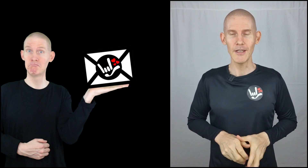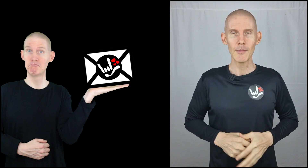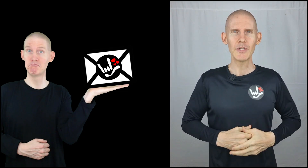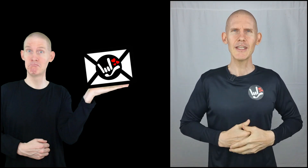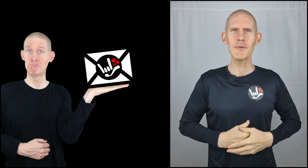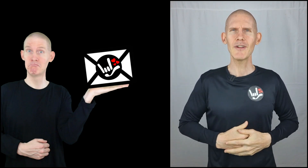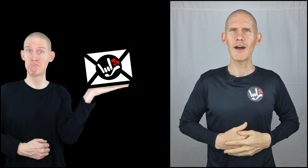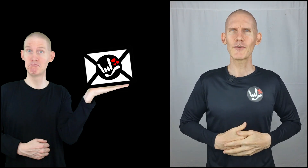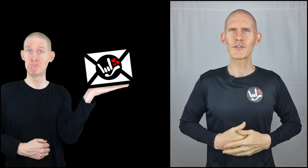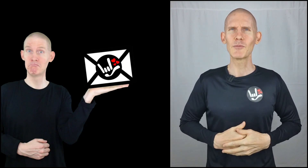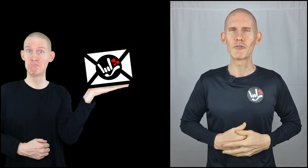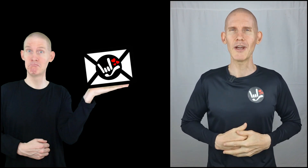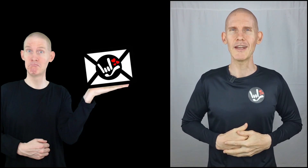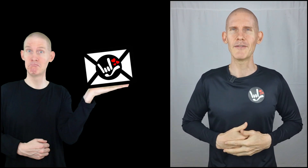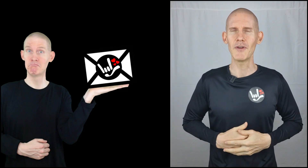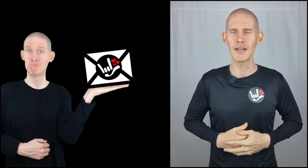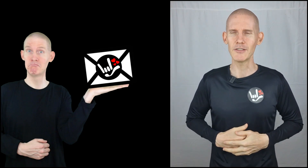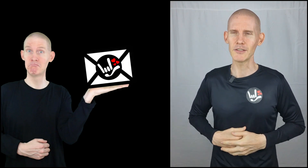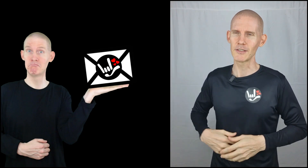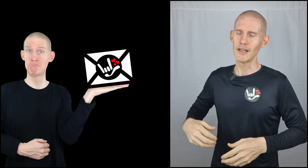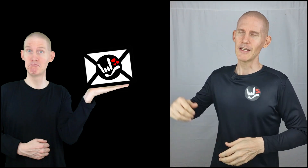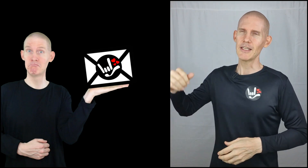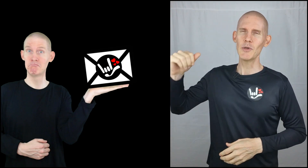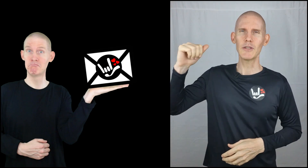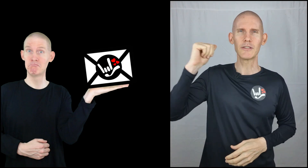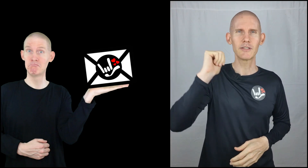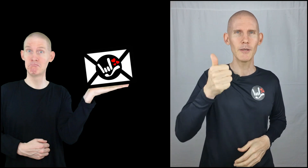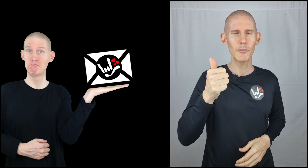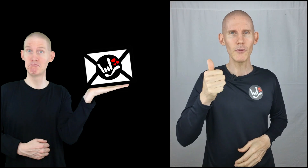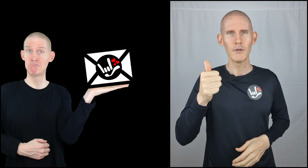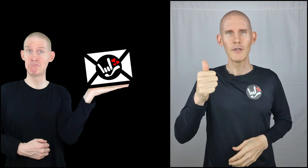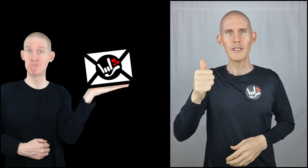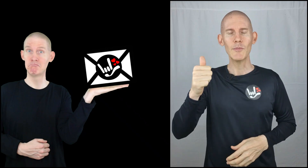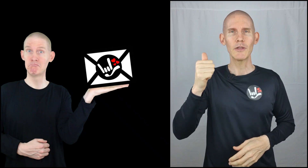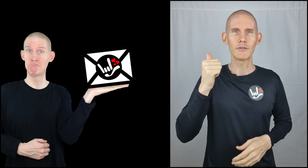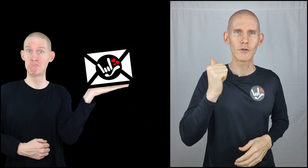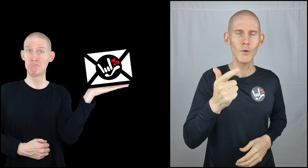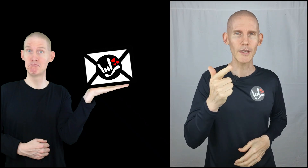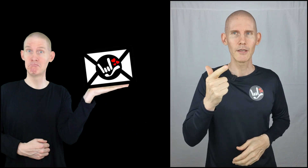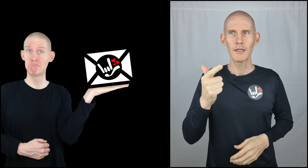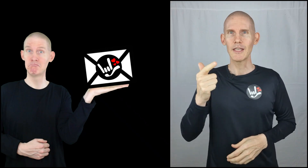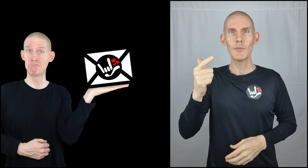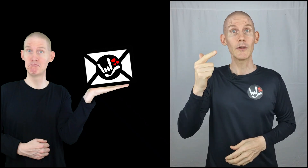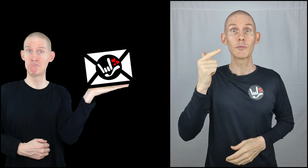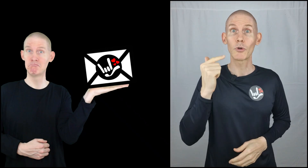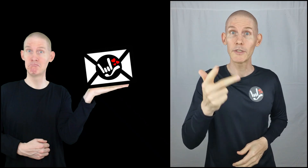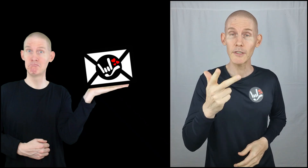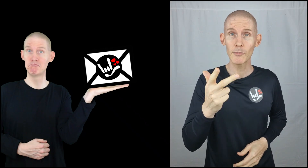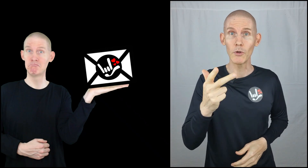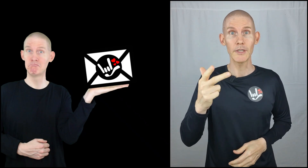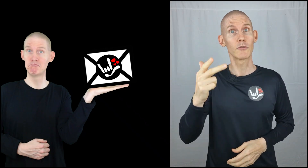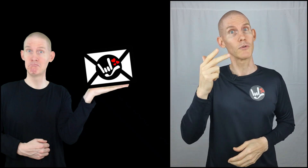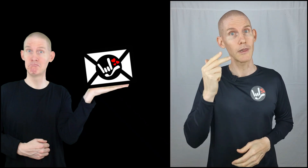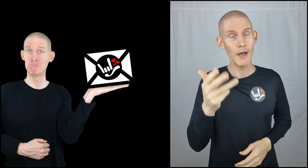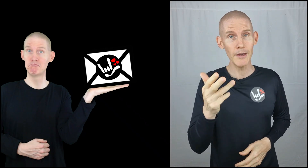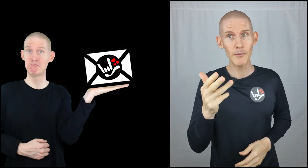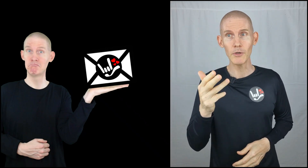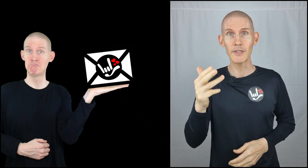but email offers some great advantages. Email is simple. Email is quick. Email is predictable. It's reliable. It can